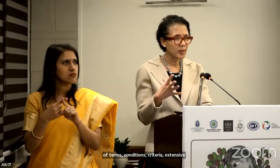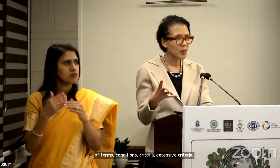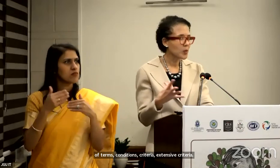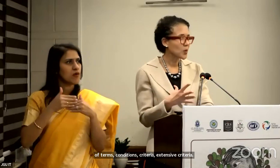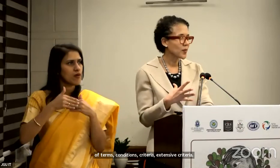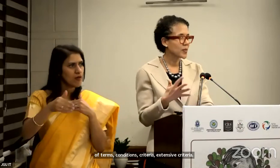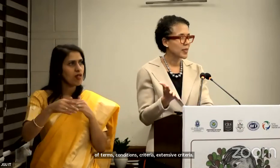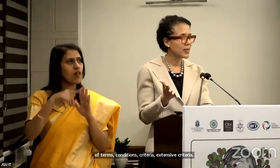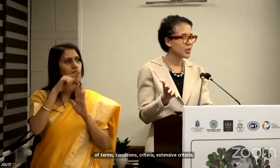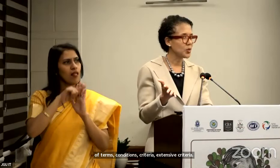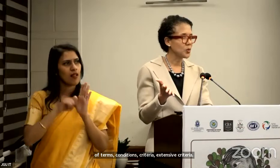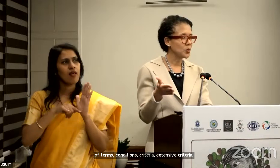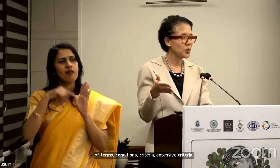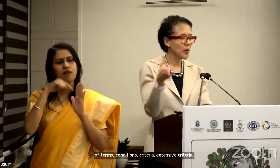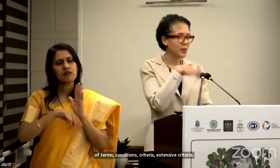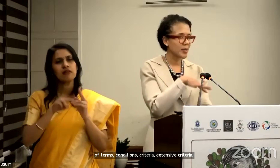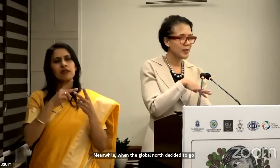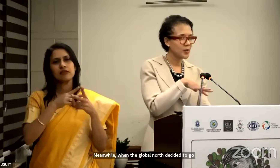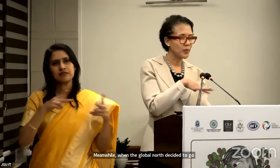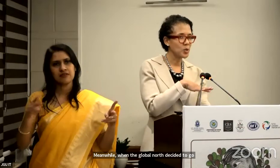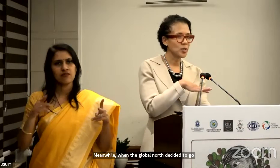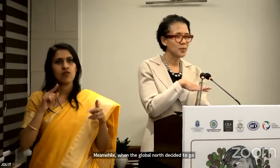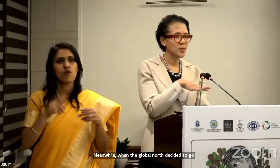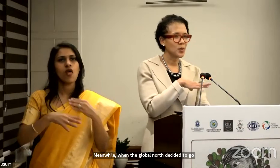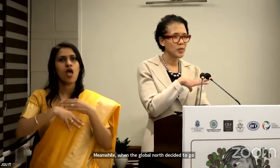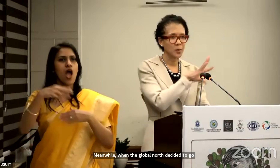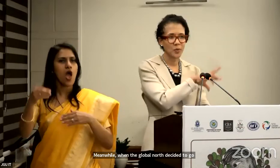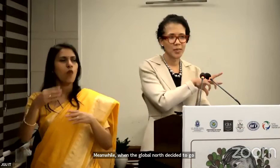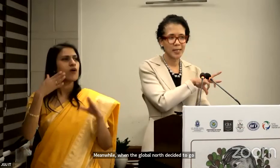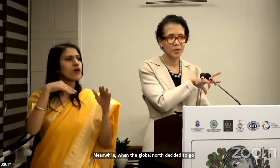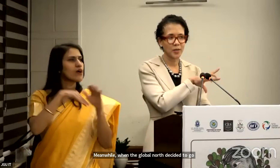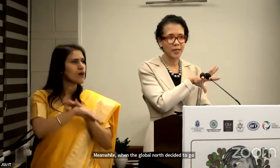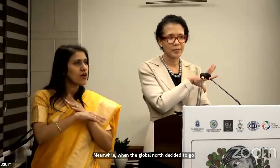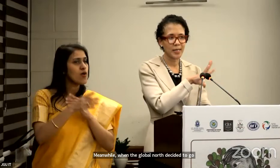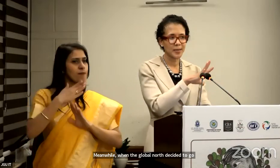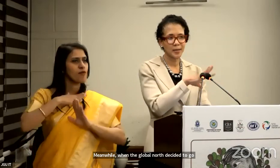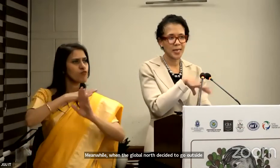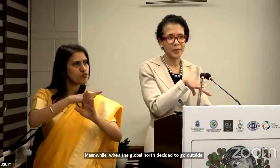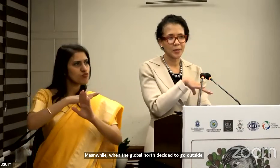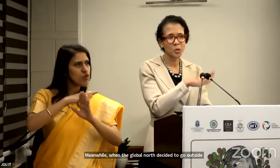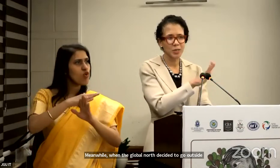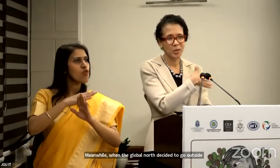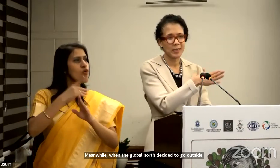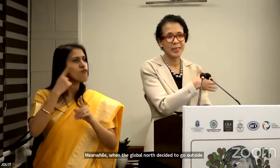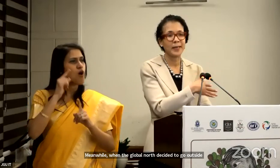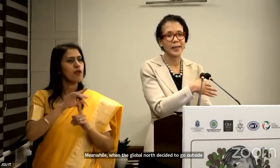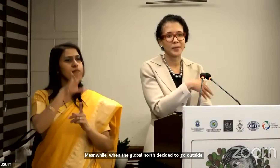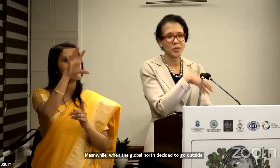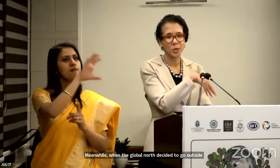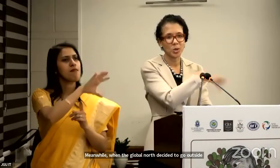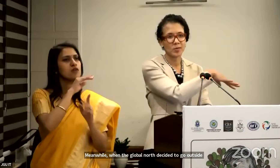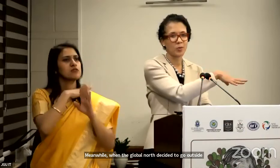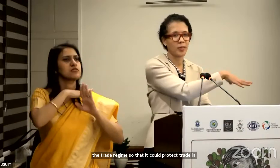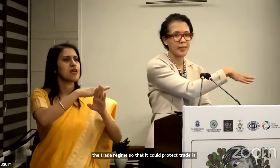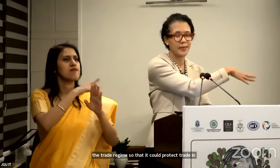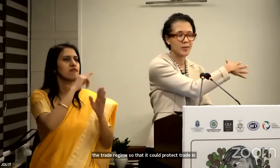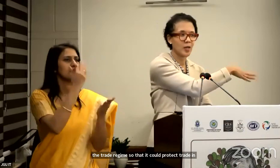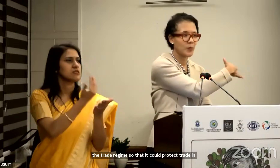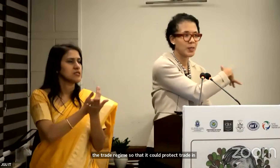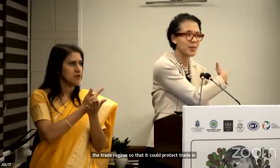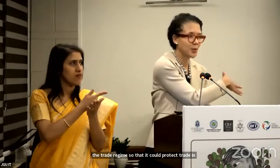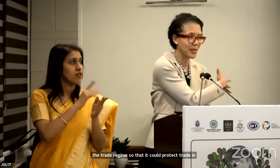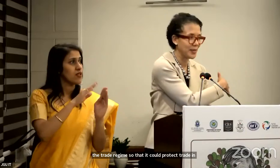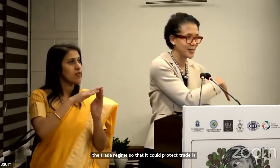Meanwhile, when the global North decided to go outside the trade regime so that it could protect trade in textile and agriculture, it just did that. So it just created